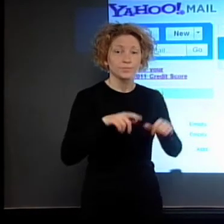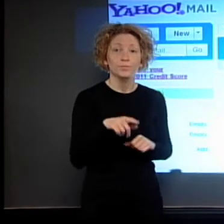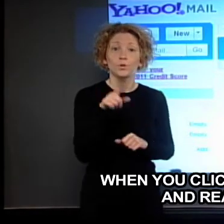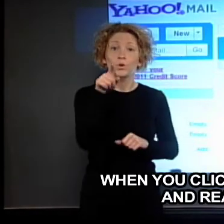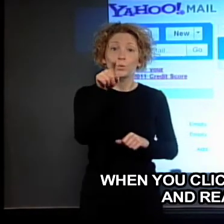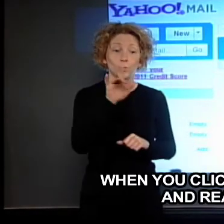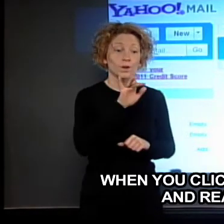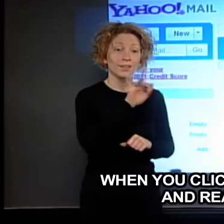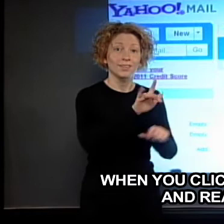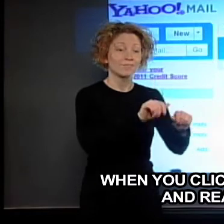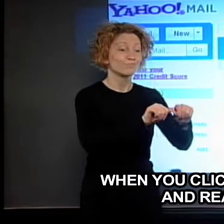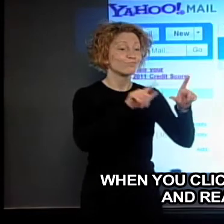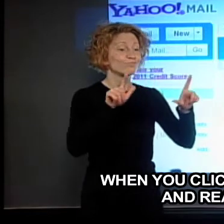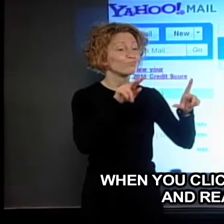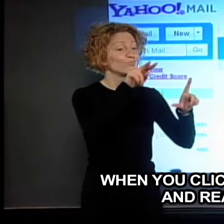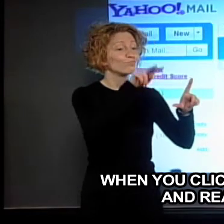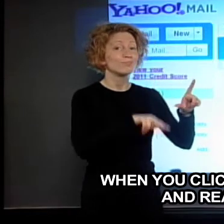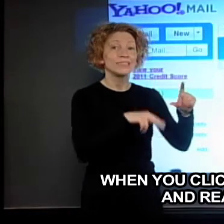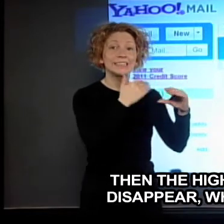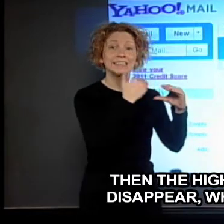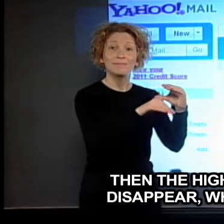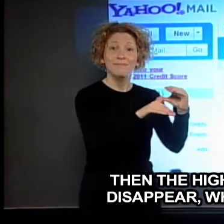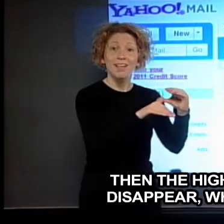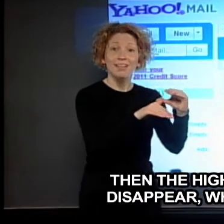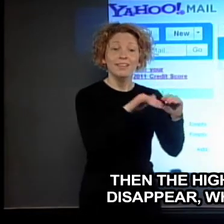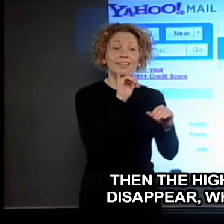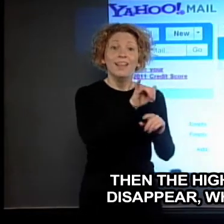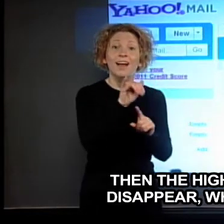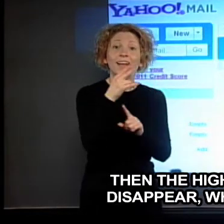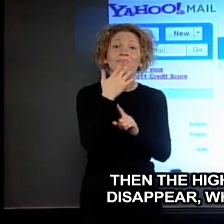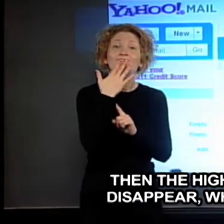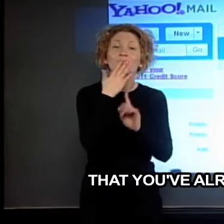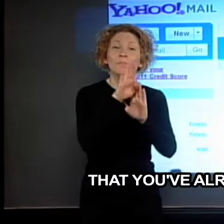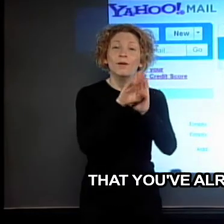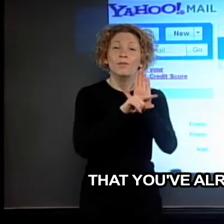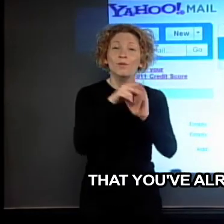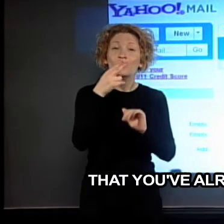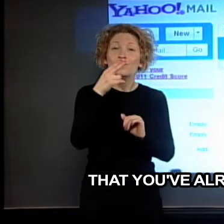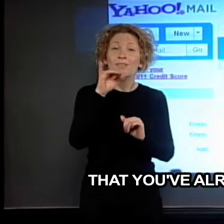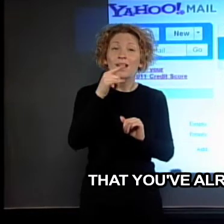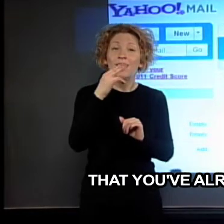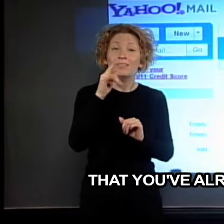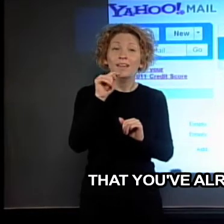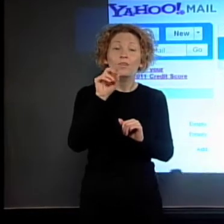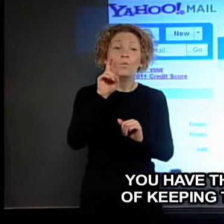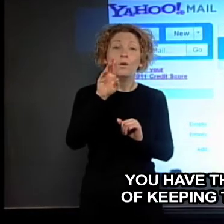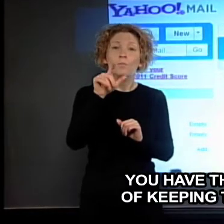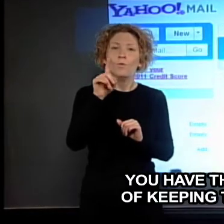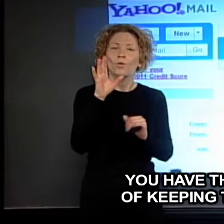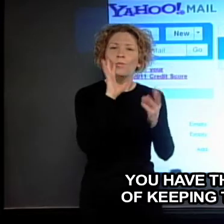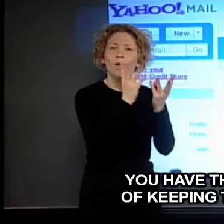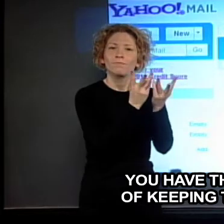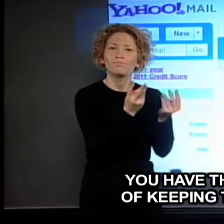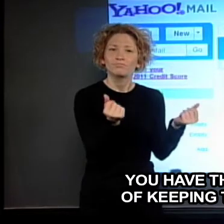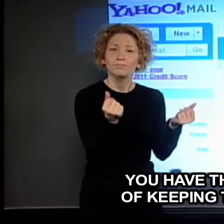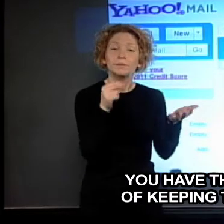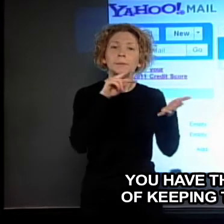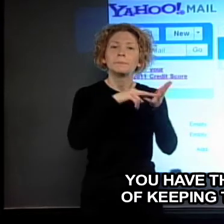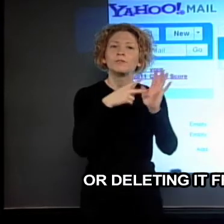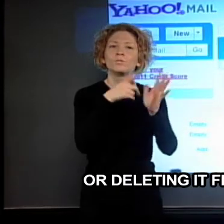When you click to open it and read it, then the highlight will disappear, which means you've already read it. You have the option of keeping the email or